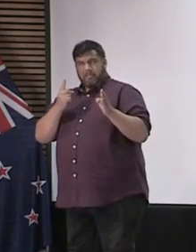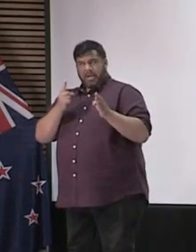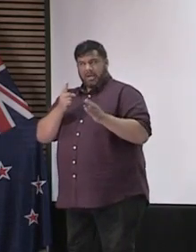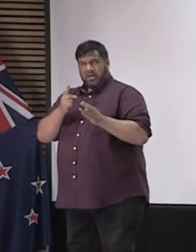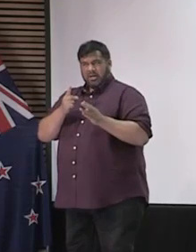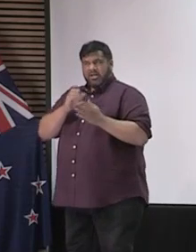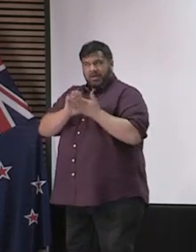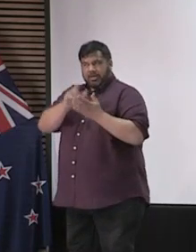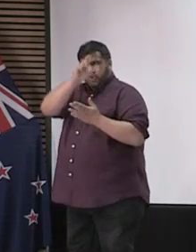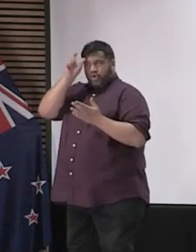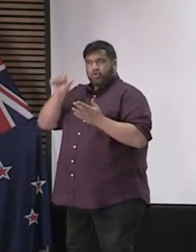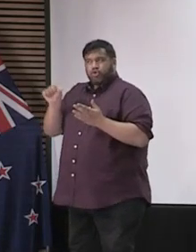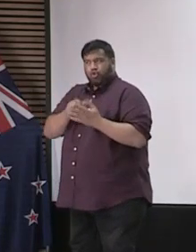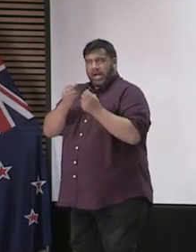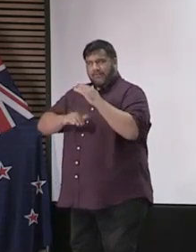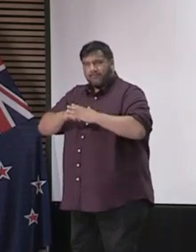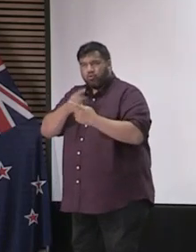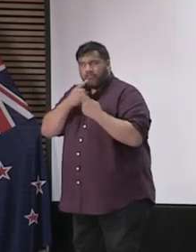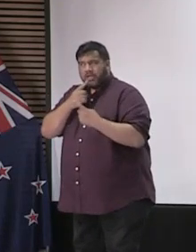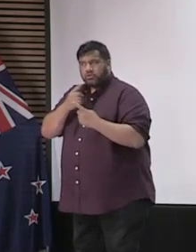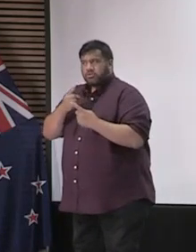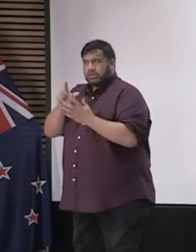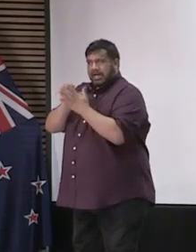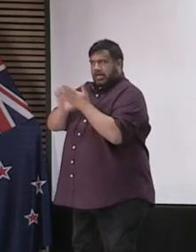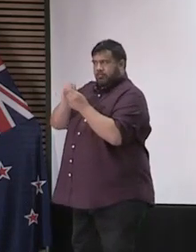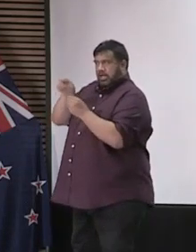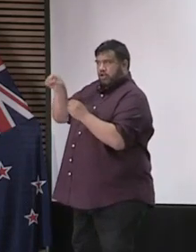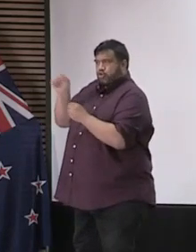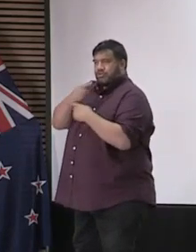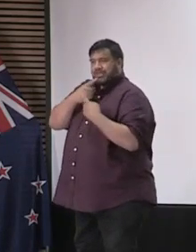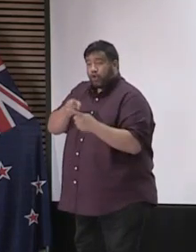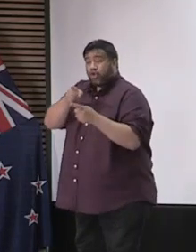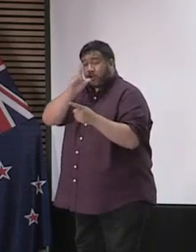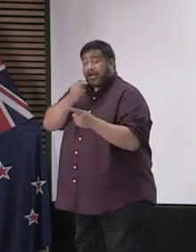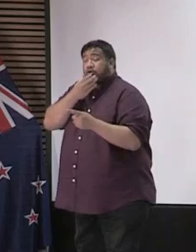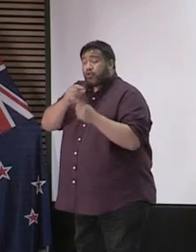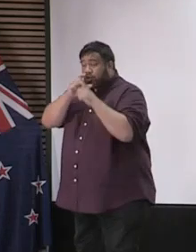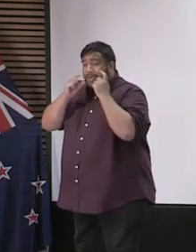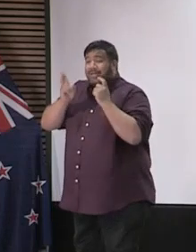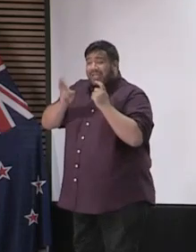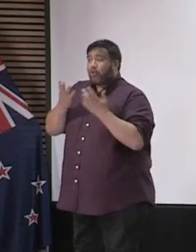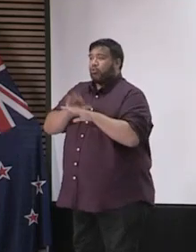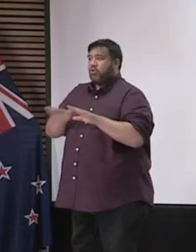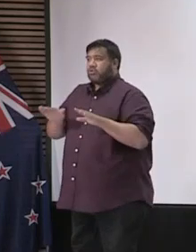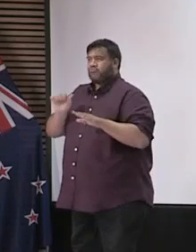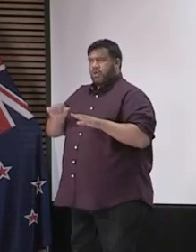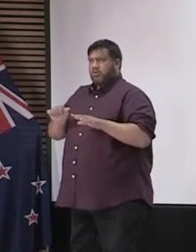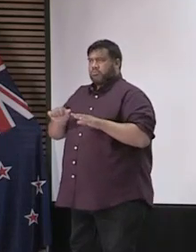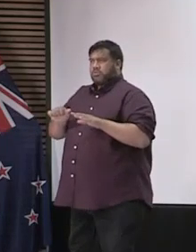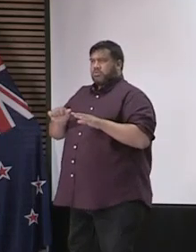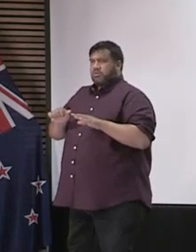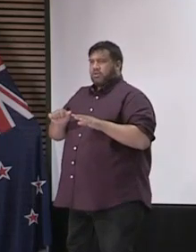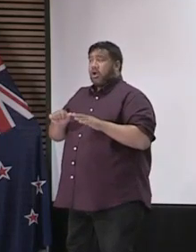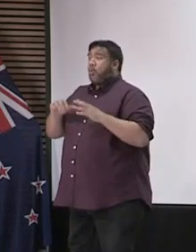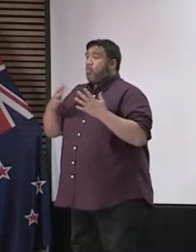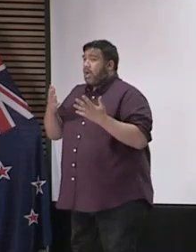their DHB about when it is appropriate and when it's not to be reusing or recycling it. Well, I wouldn't expect they would be reusing